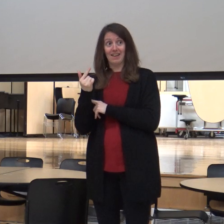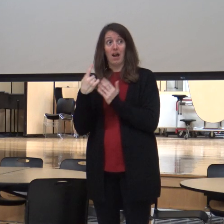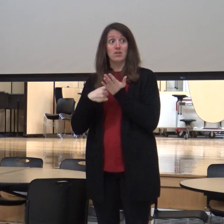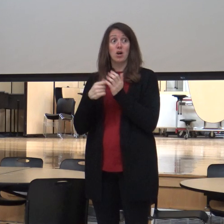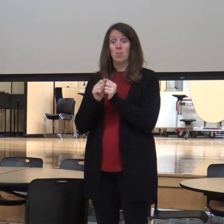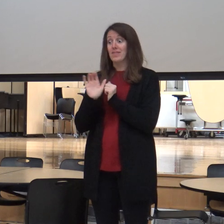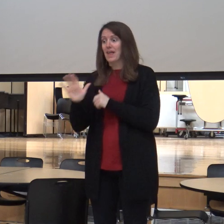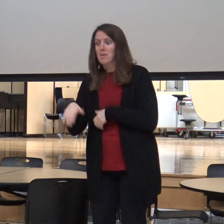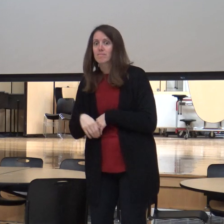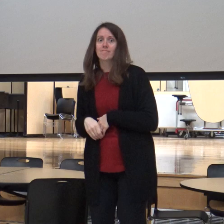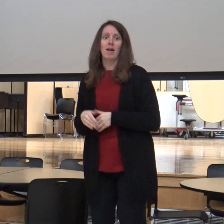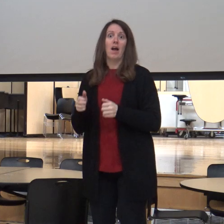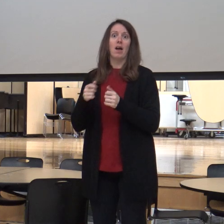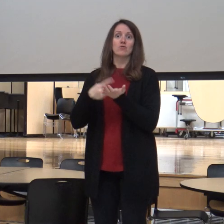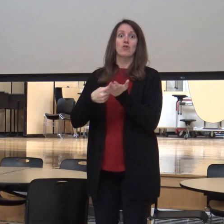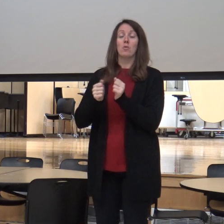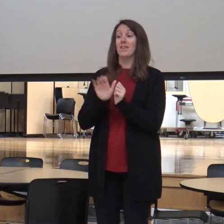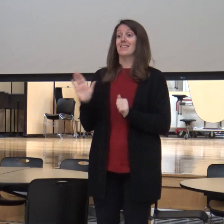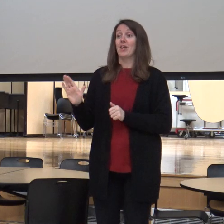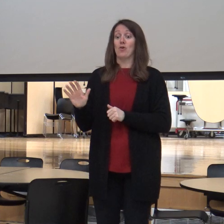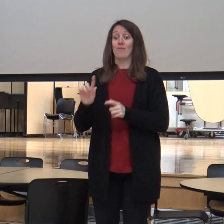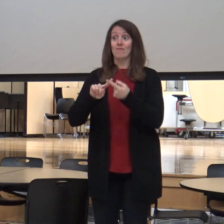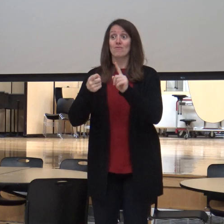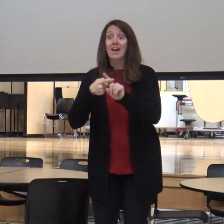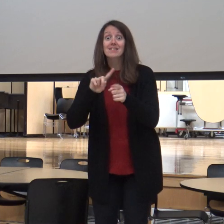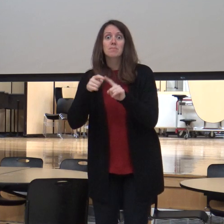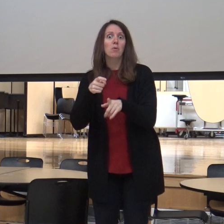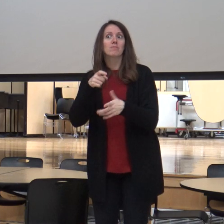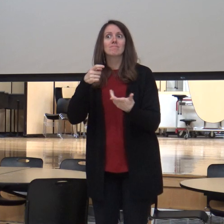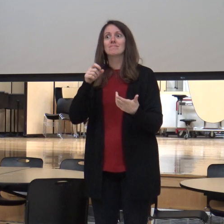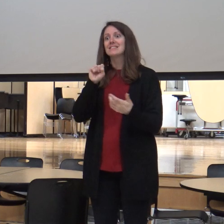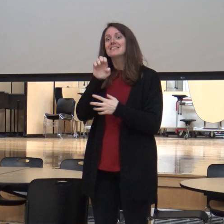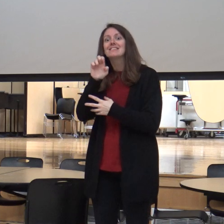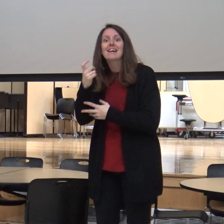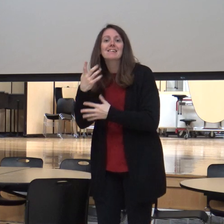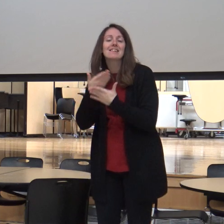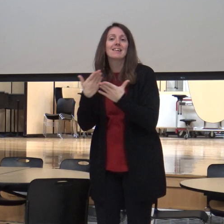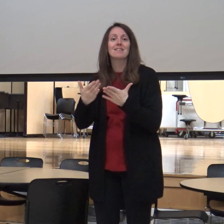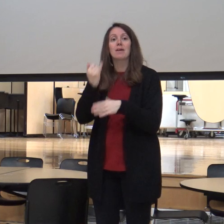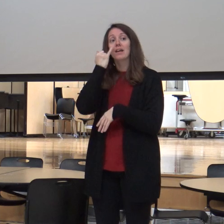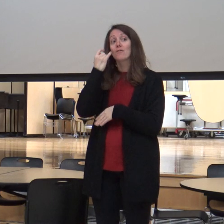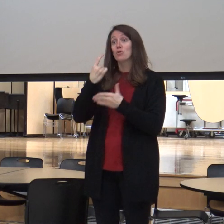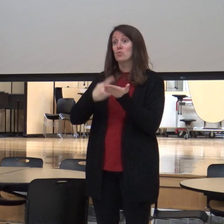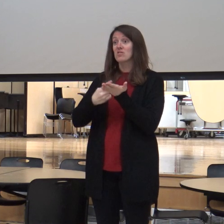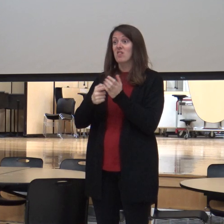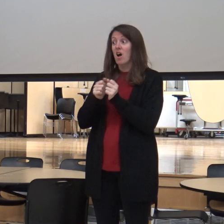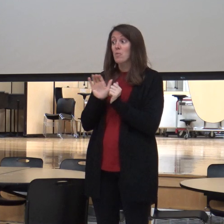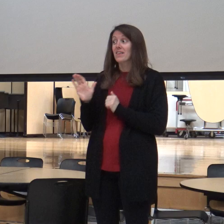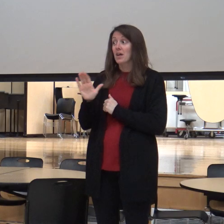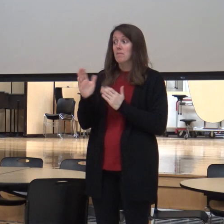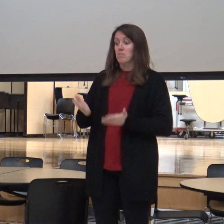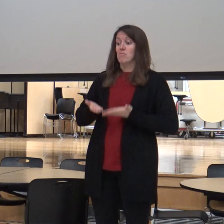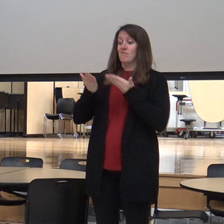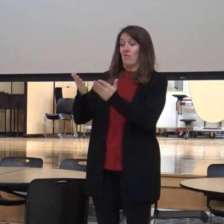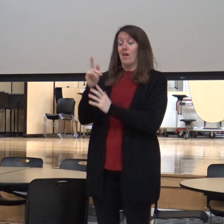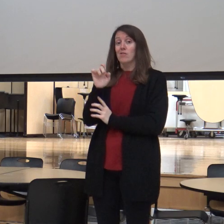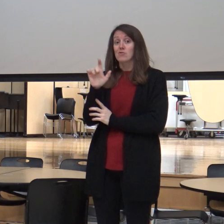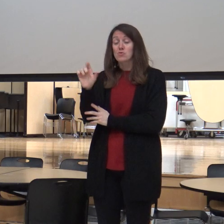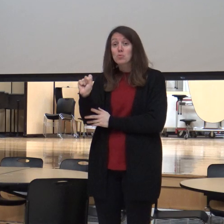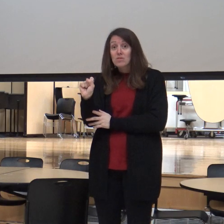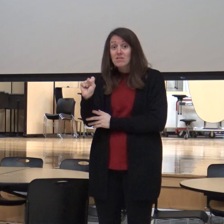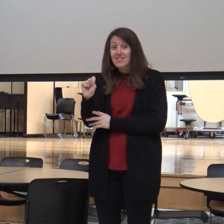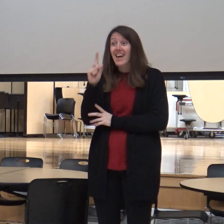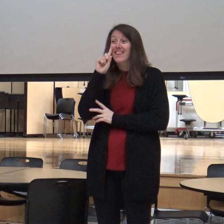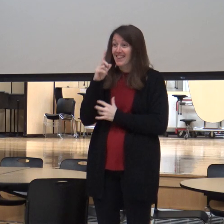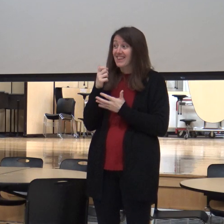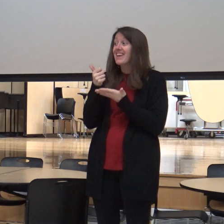about sex. But if you just talk to them and give them the tools, I think that is very